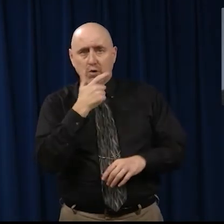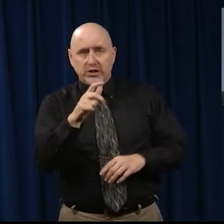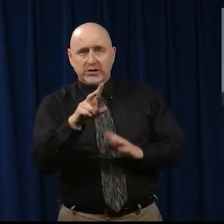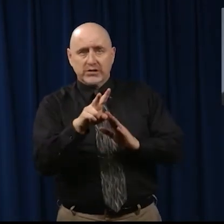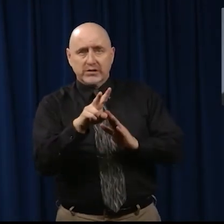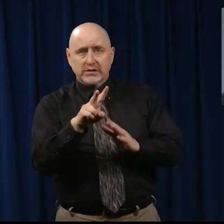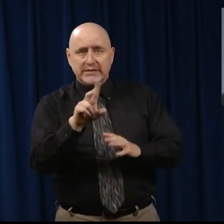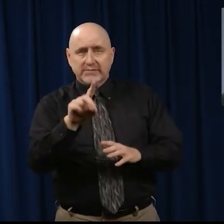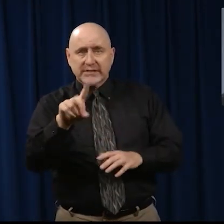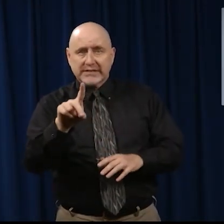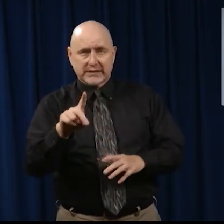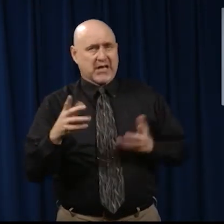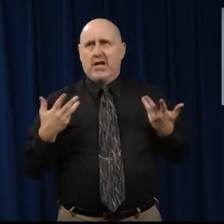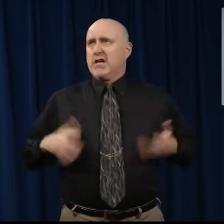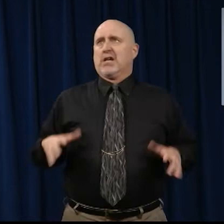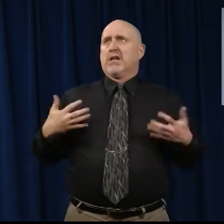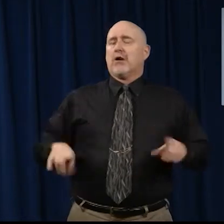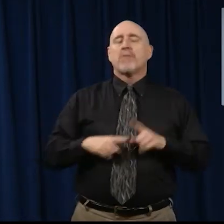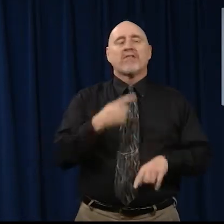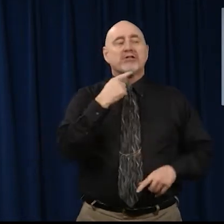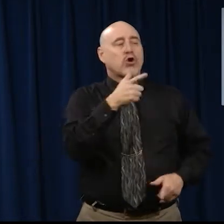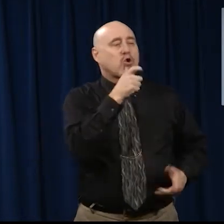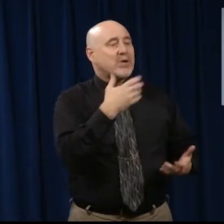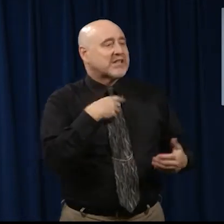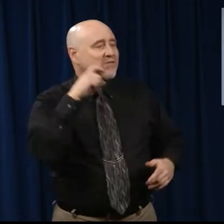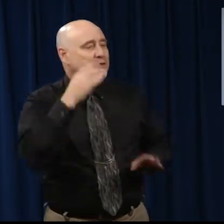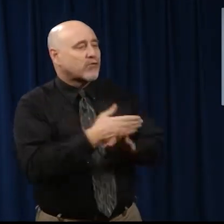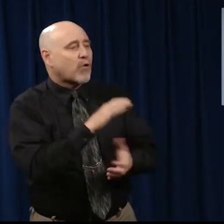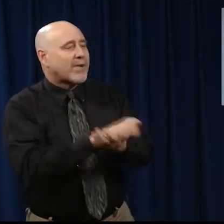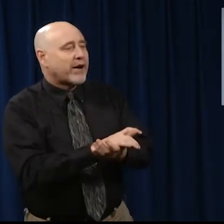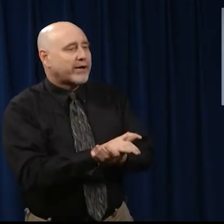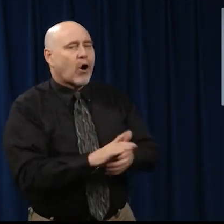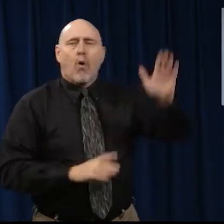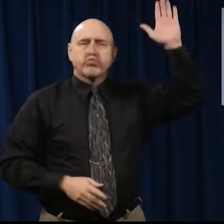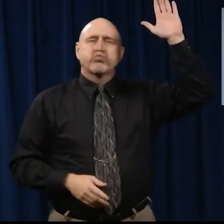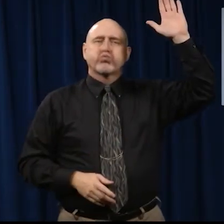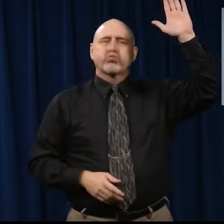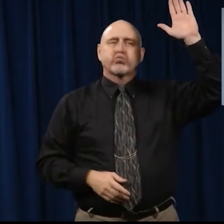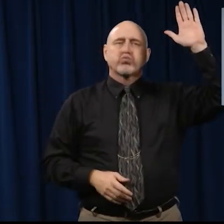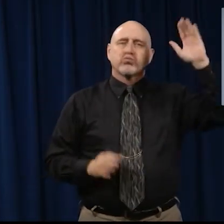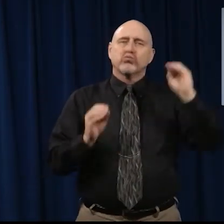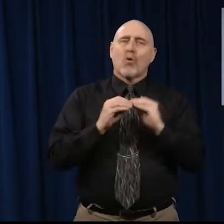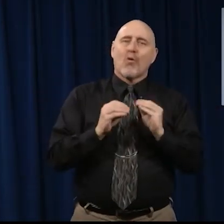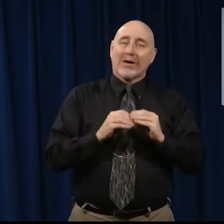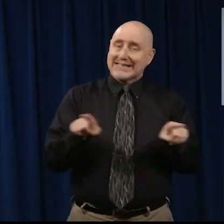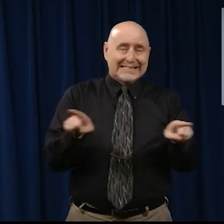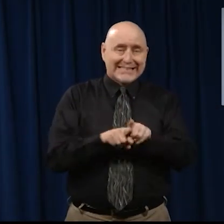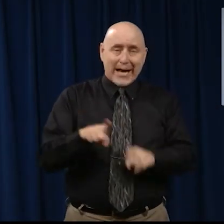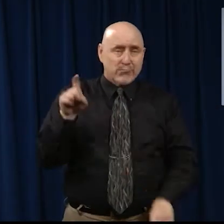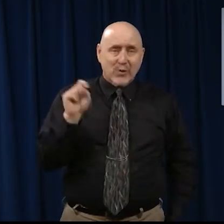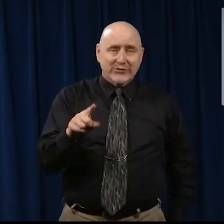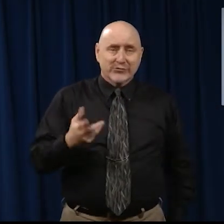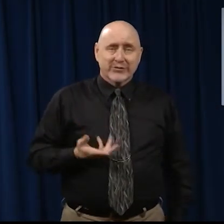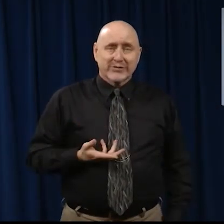audience would say, I don't want that chance. But then if I were to say who wants to have sex before they're married? Well, it's the very same